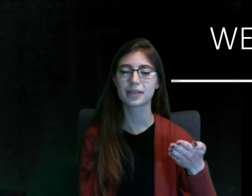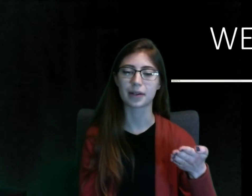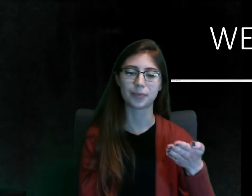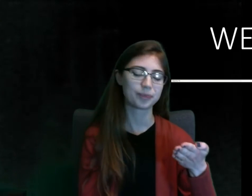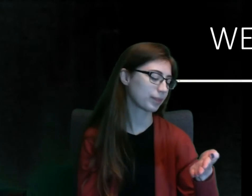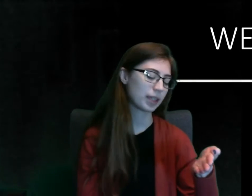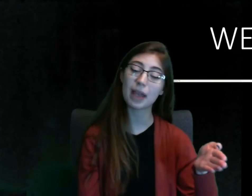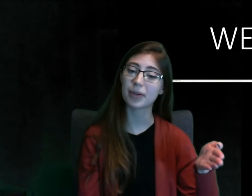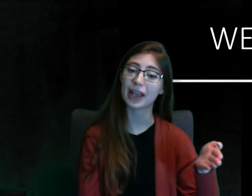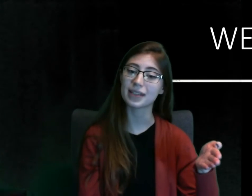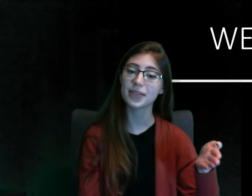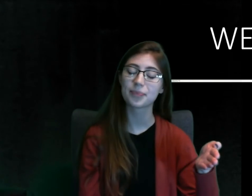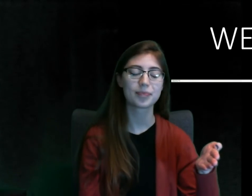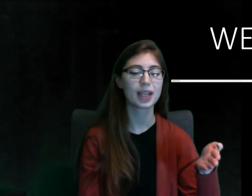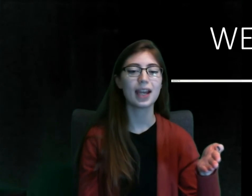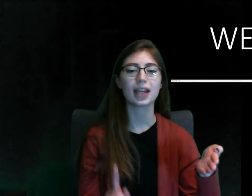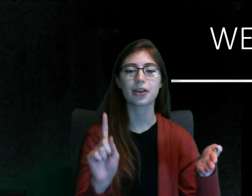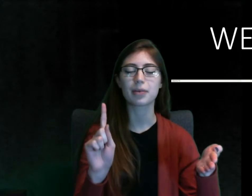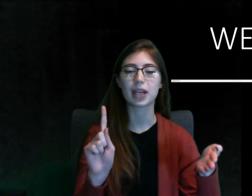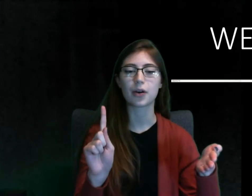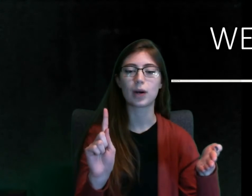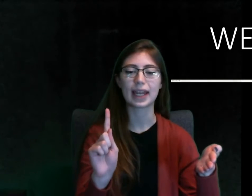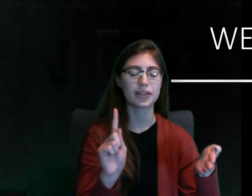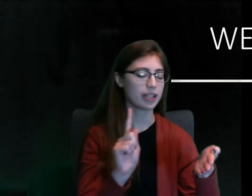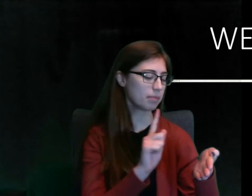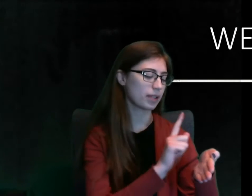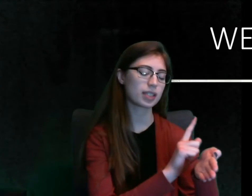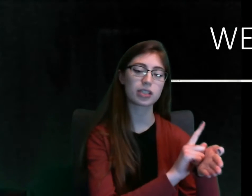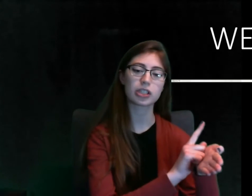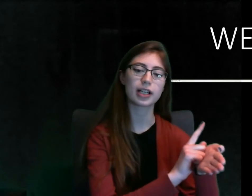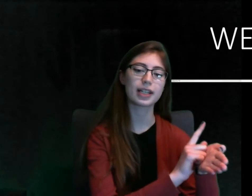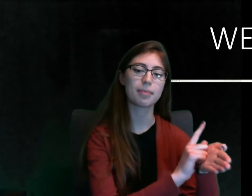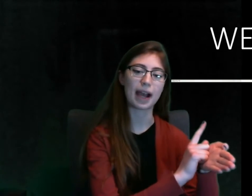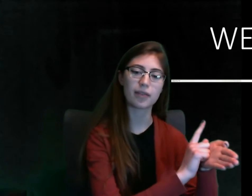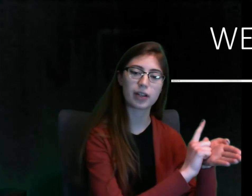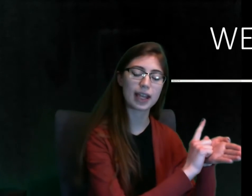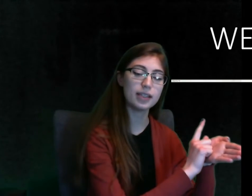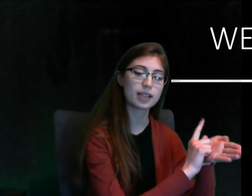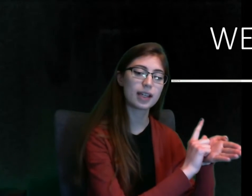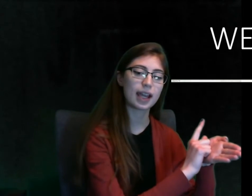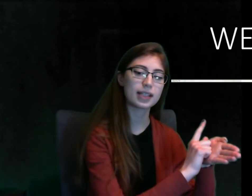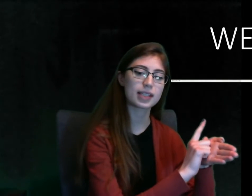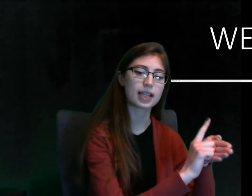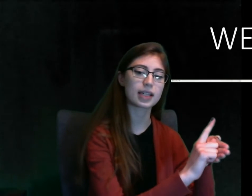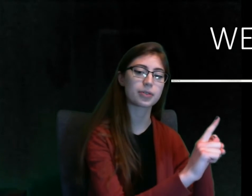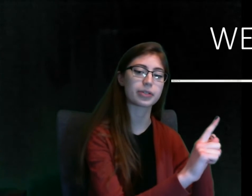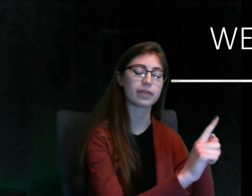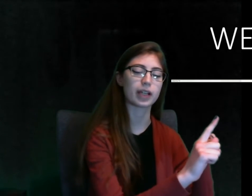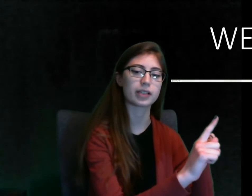So paper hand, you're going to make a 1 hand shape. Start it at the back of your hand and slide it towards your